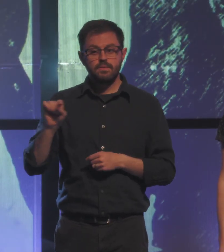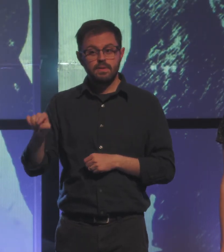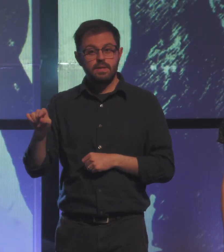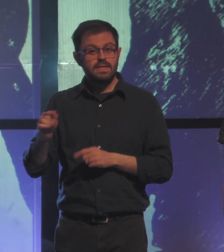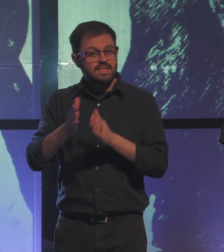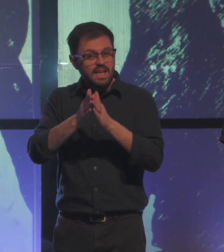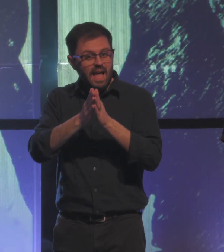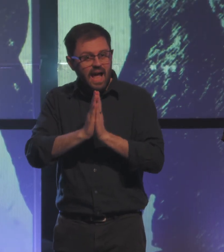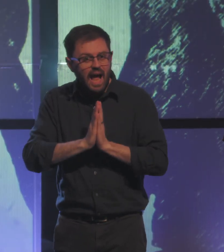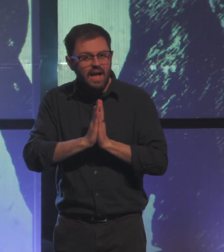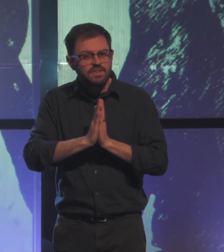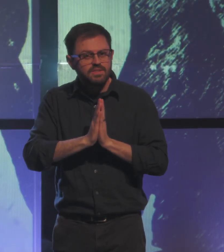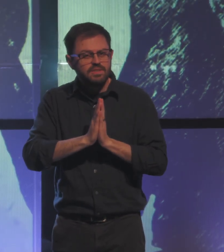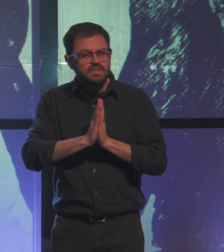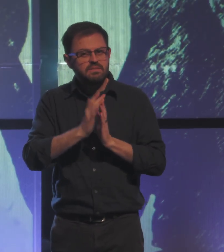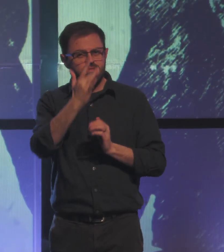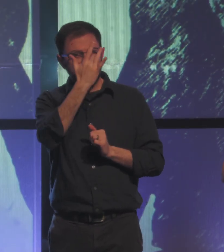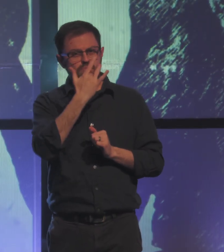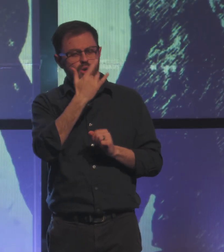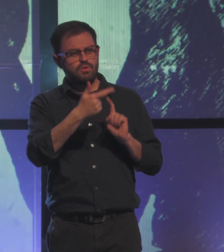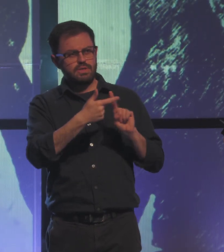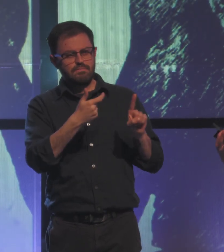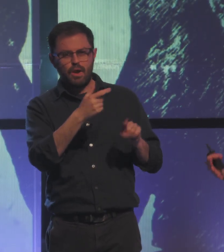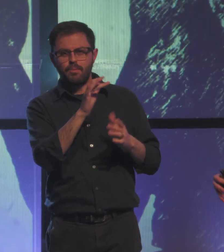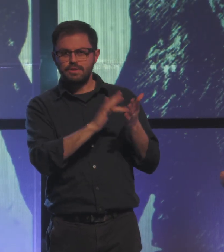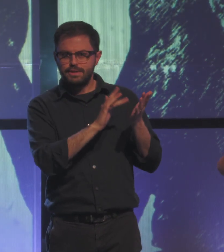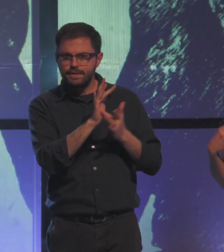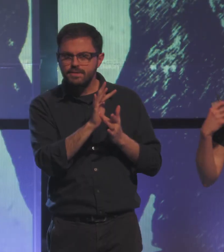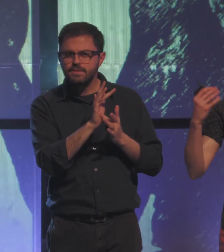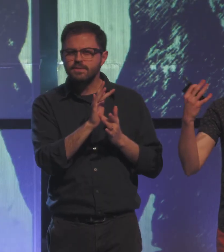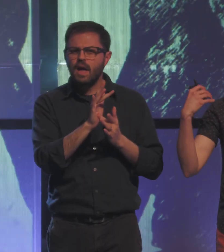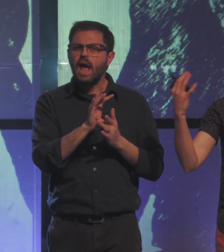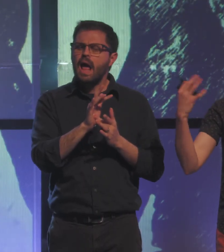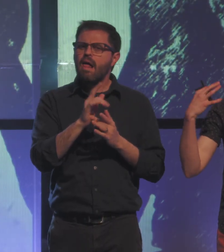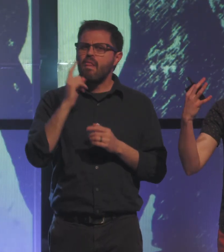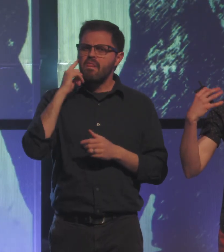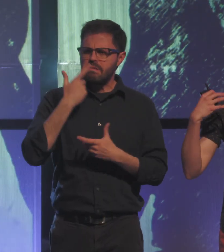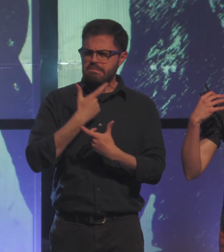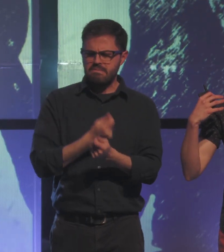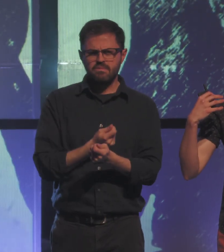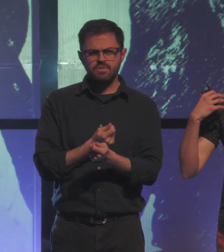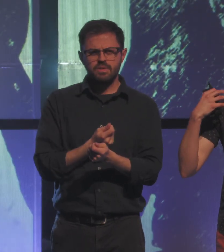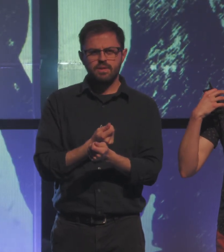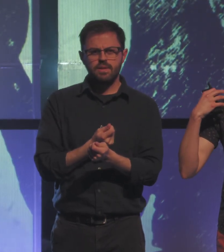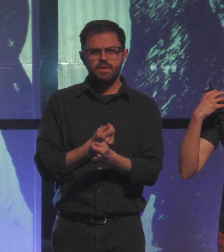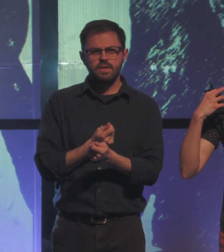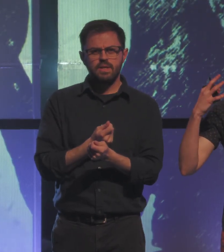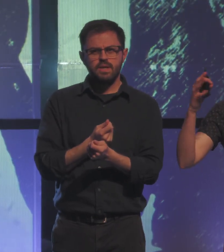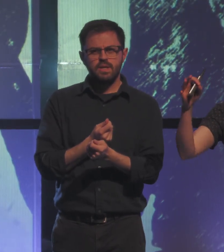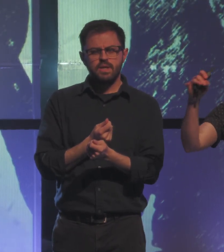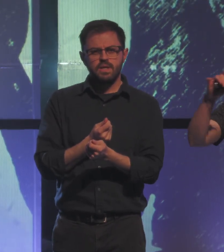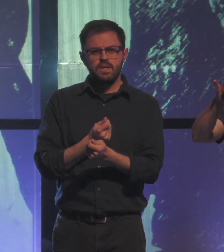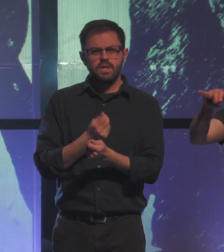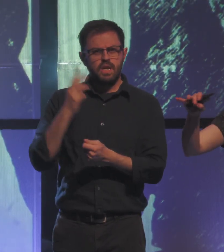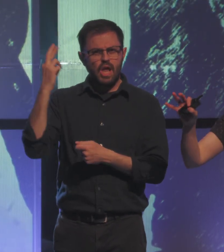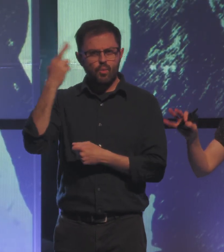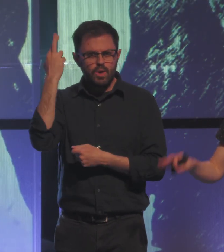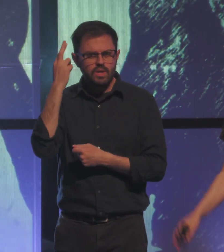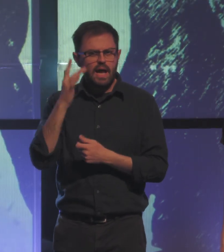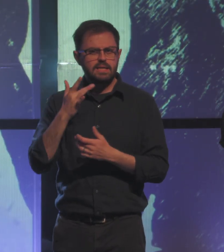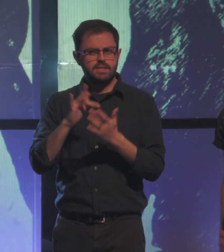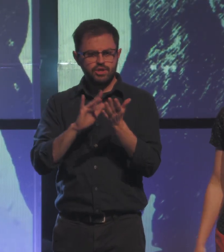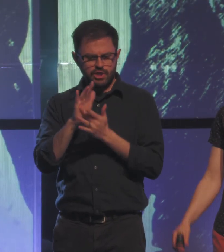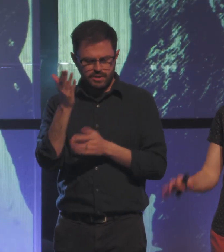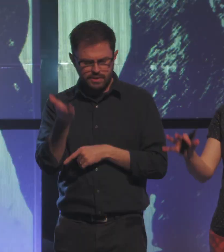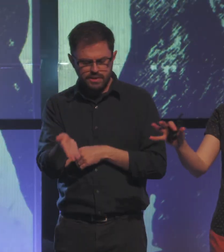Bartimaeus is asking for mercy. I find it so interesting that as soon as he hears about Jesus, as he hears the